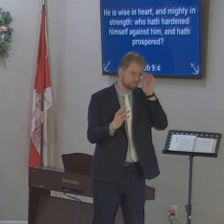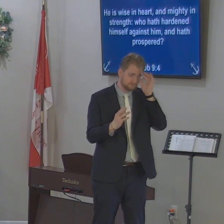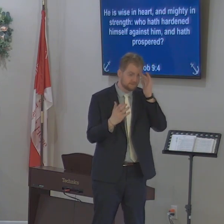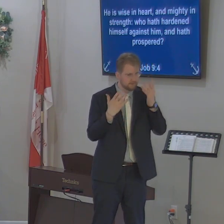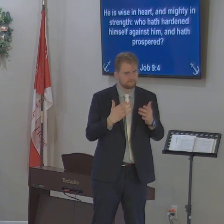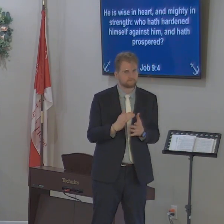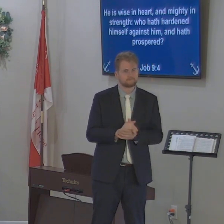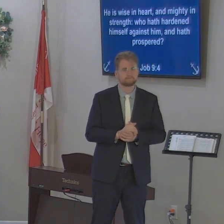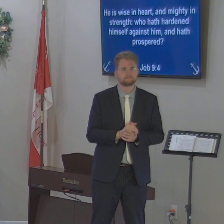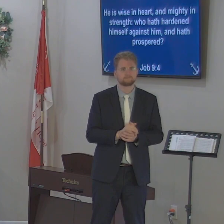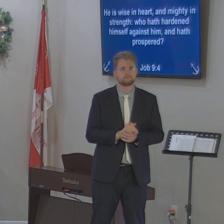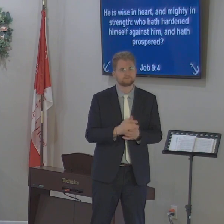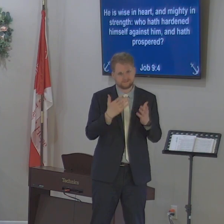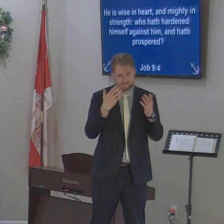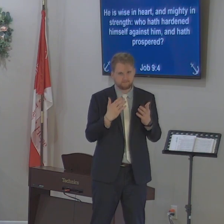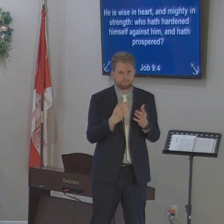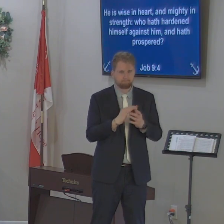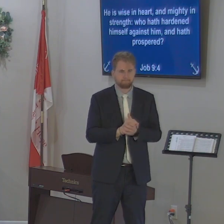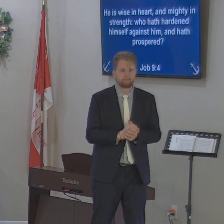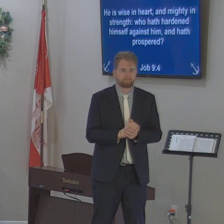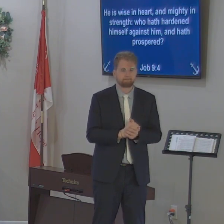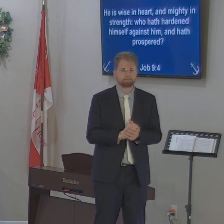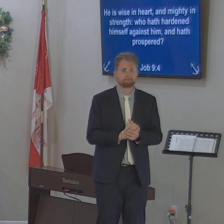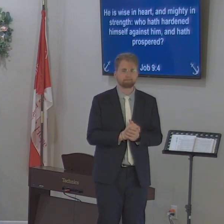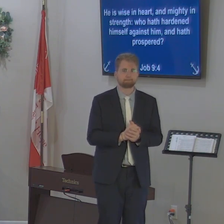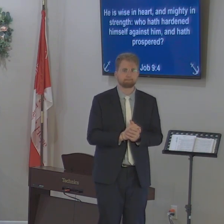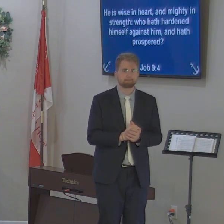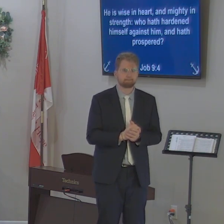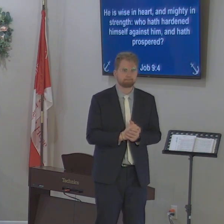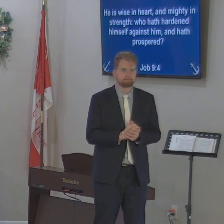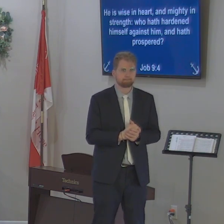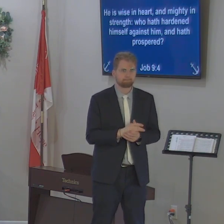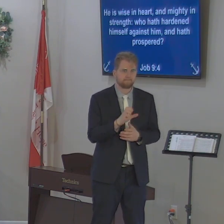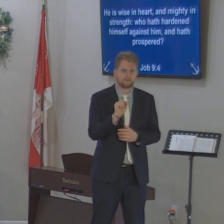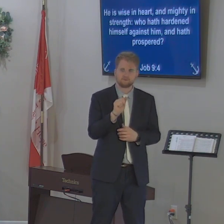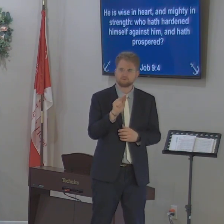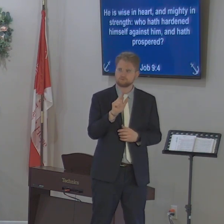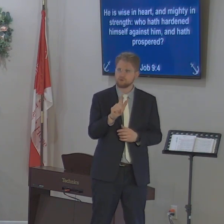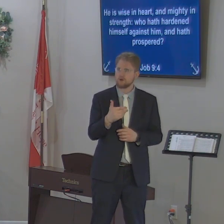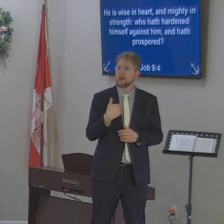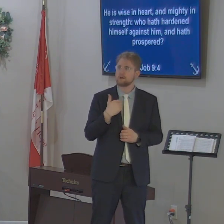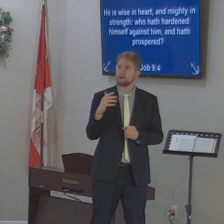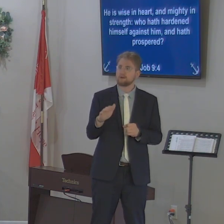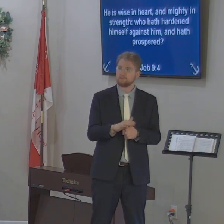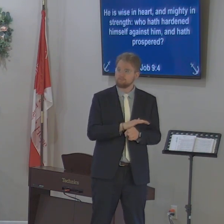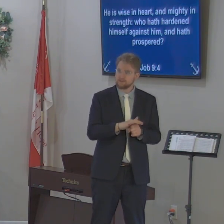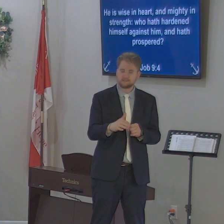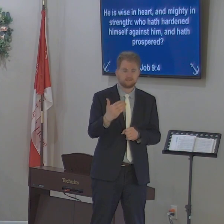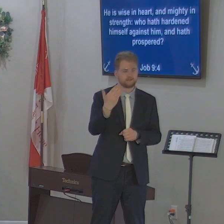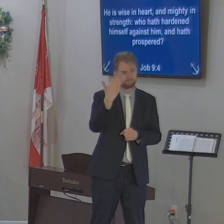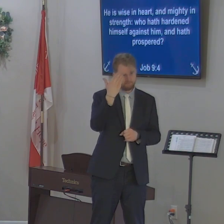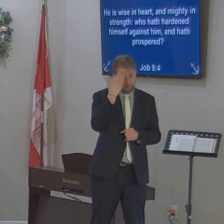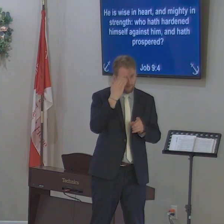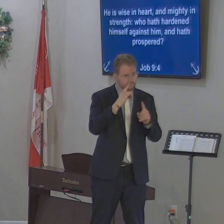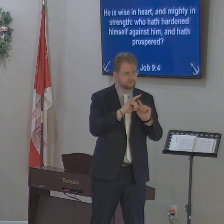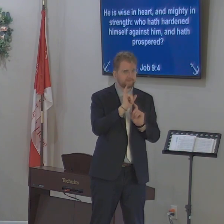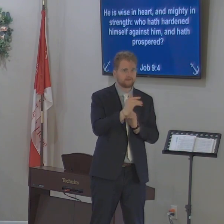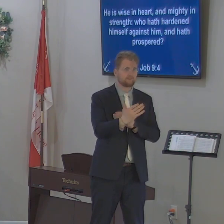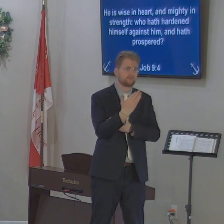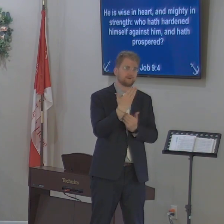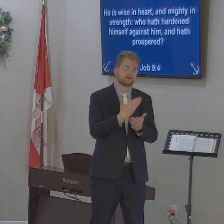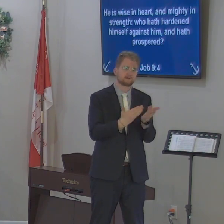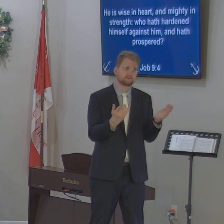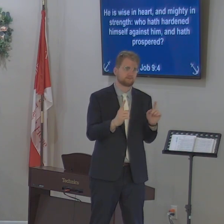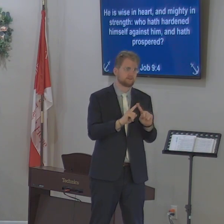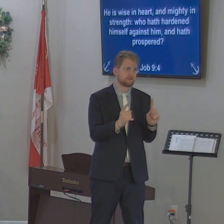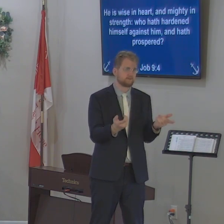Sad. Absolutely sad. Saul had plenty of knowledge, but that morning something different happened. The Holy Spirit of God